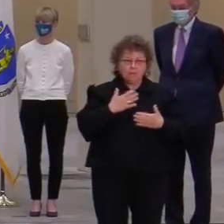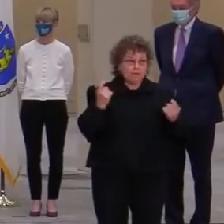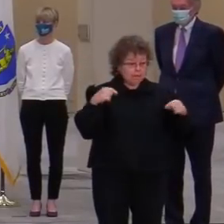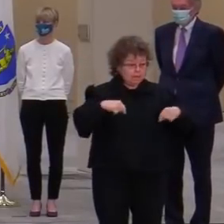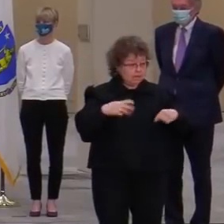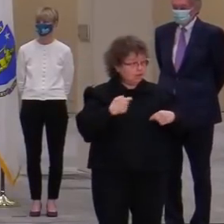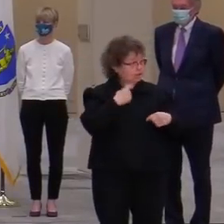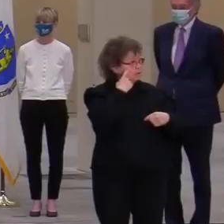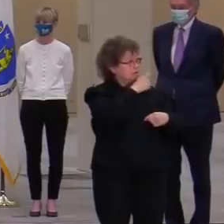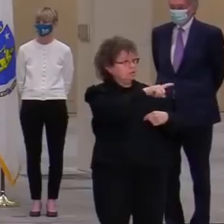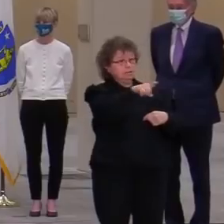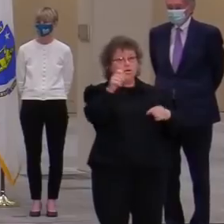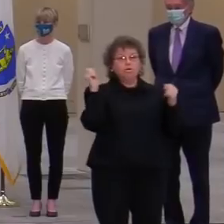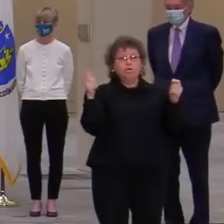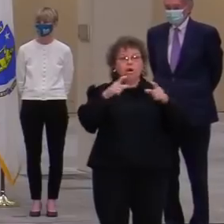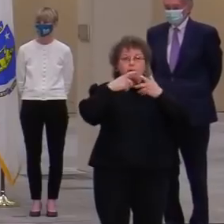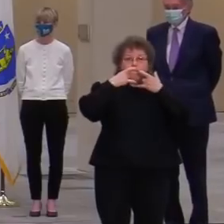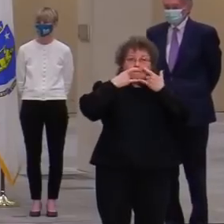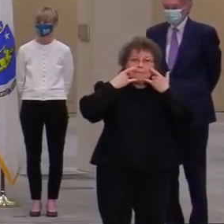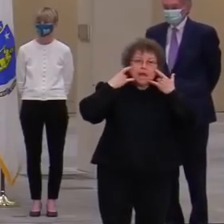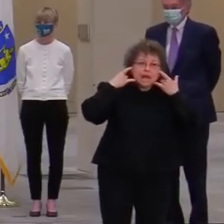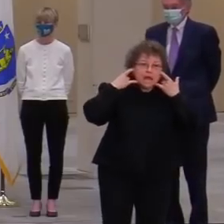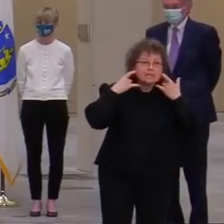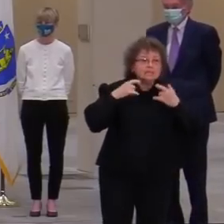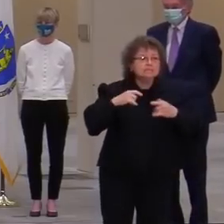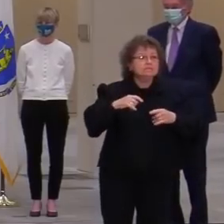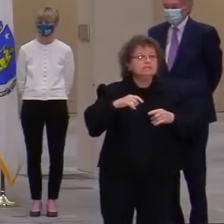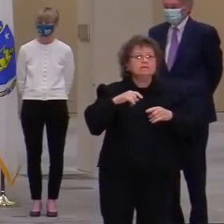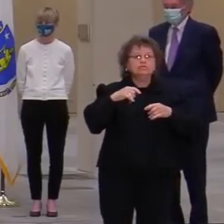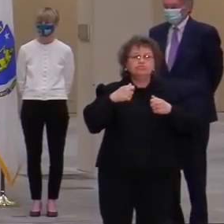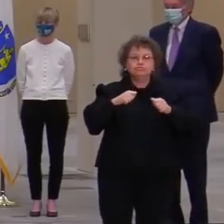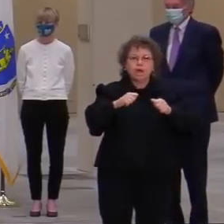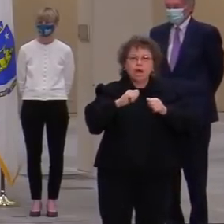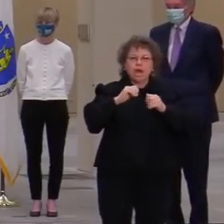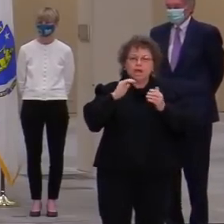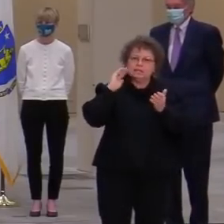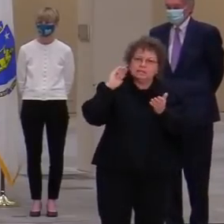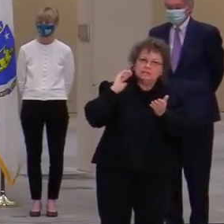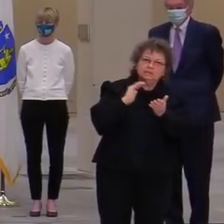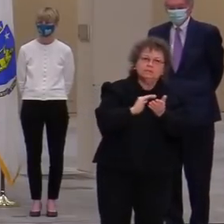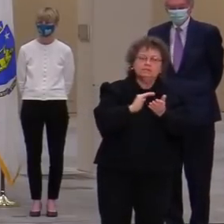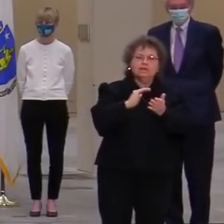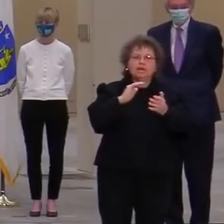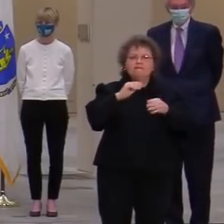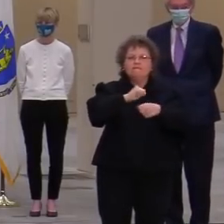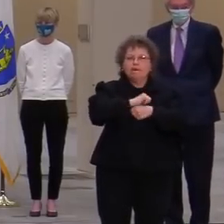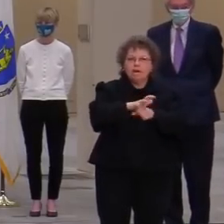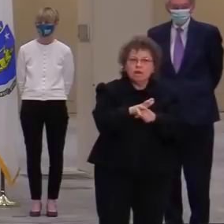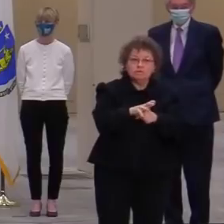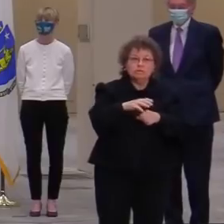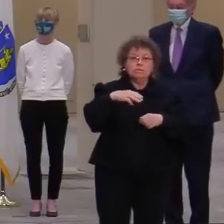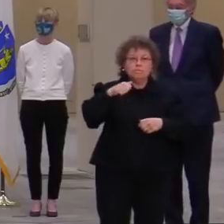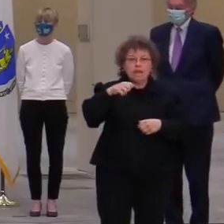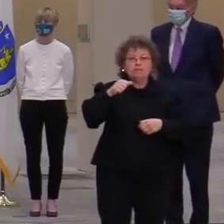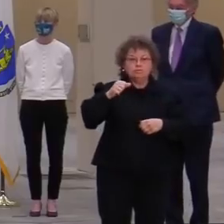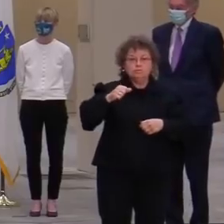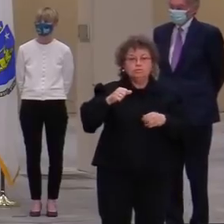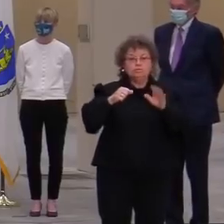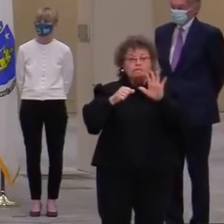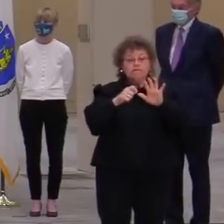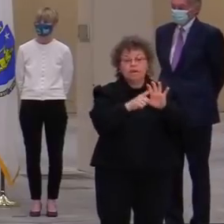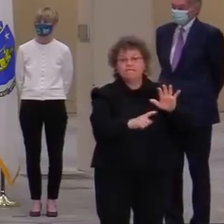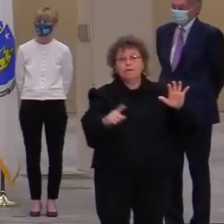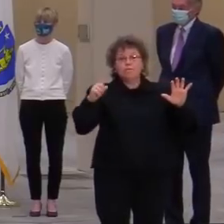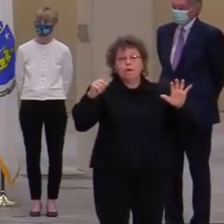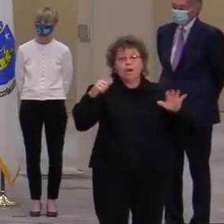doing their part to try and contain the virus here in Massachusetts. Massachusetts has a higher vaccination rate, 1 in 5, than the